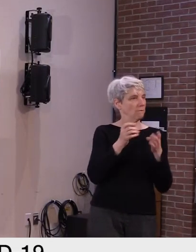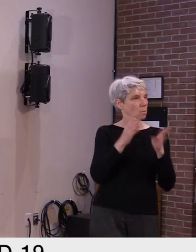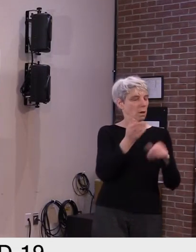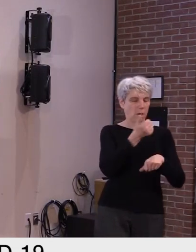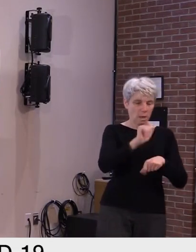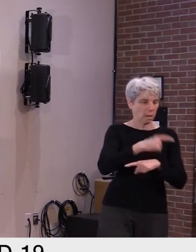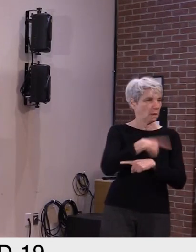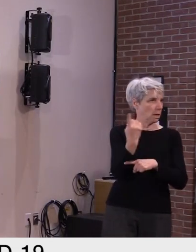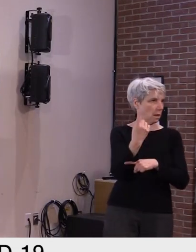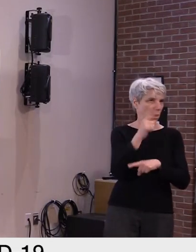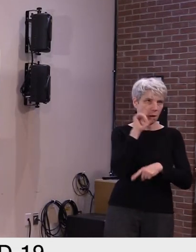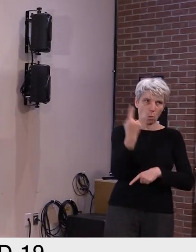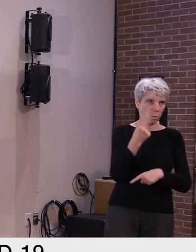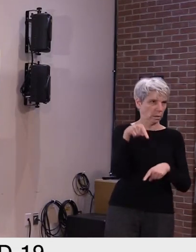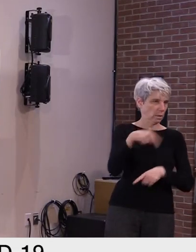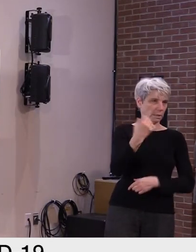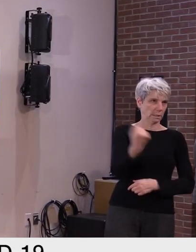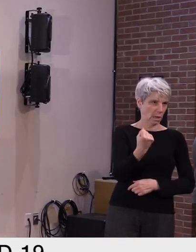Now, the health department is